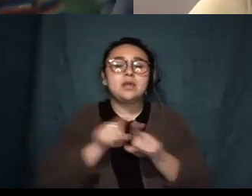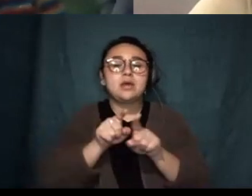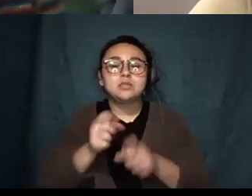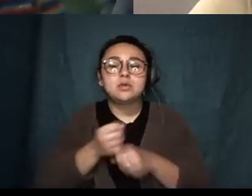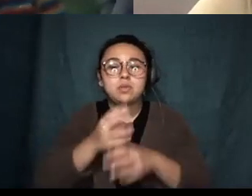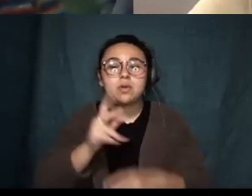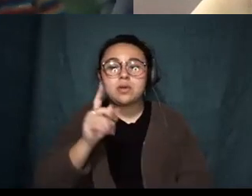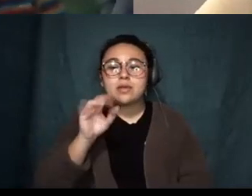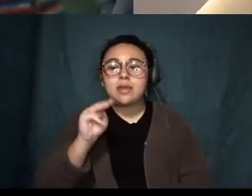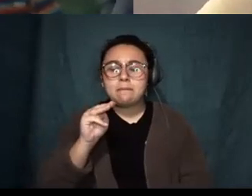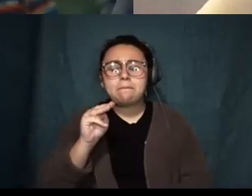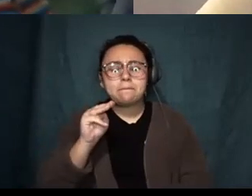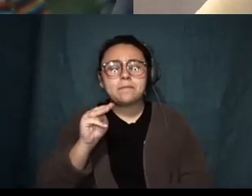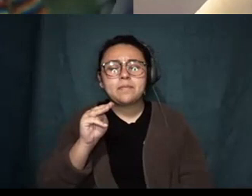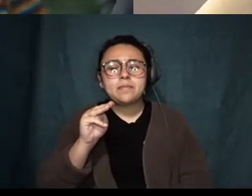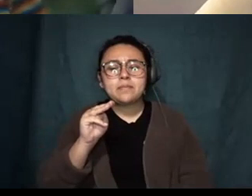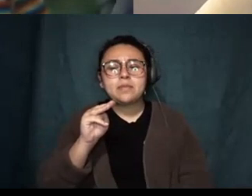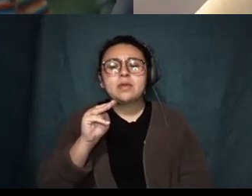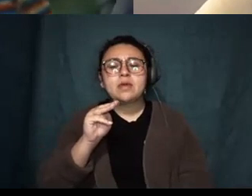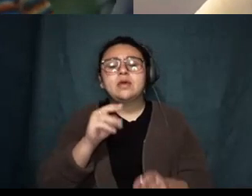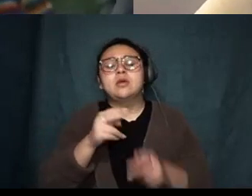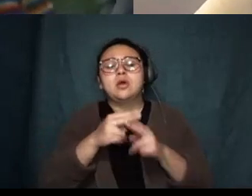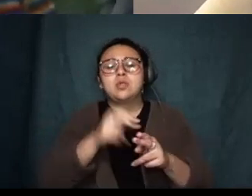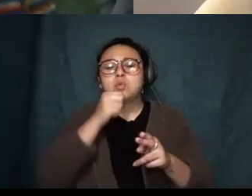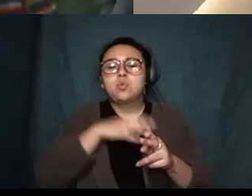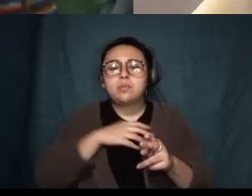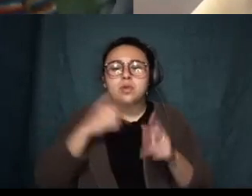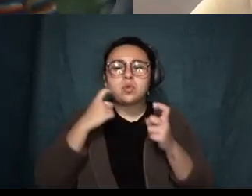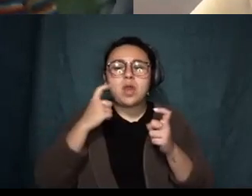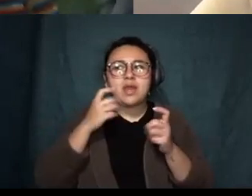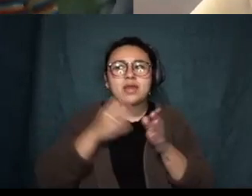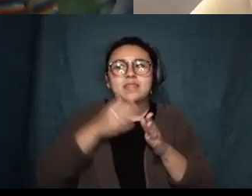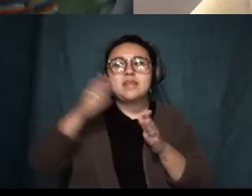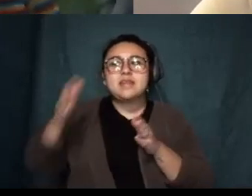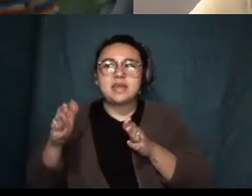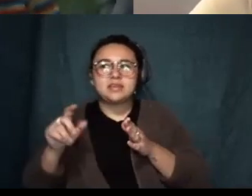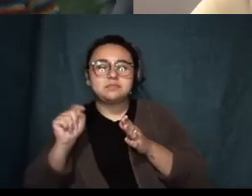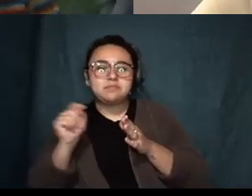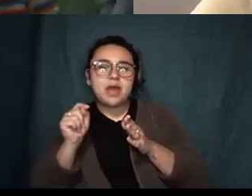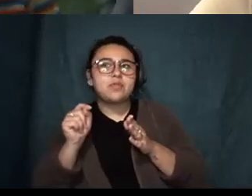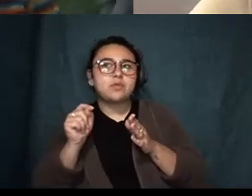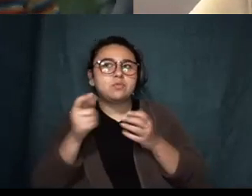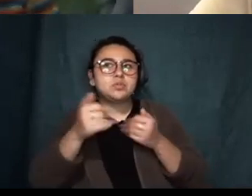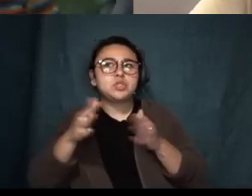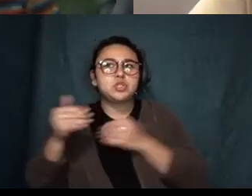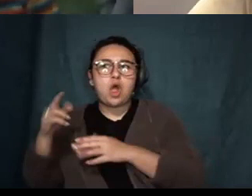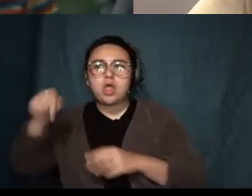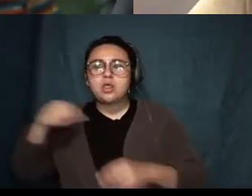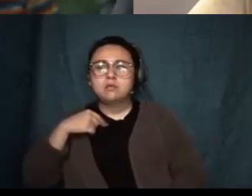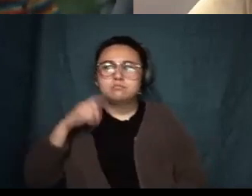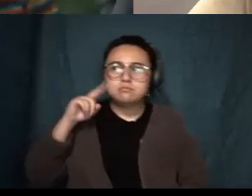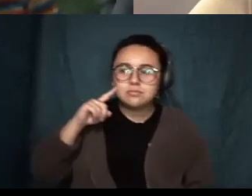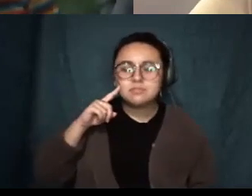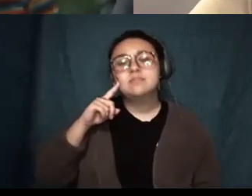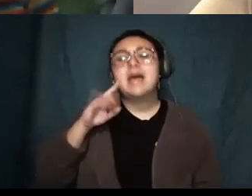crying uncontrollably in the next stall uh this year I have been the woman crying uncontrollably in the next stall I probably still am